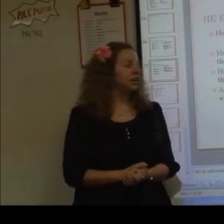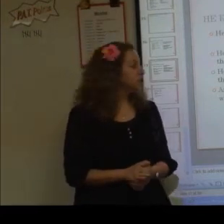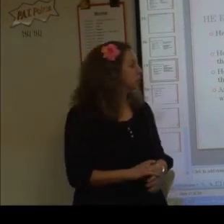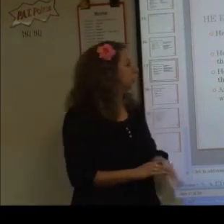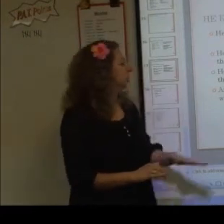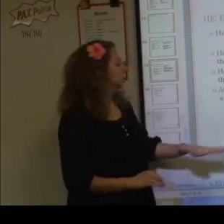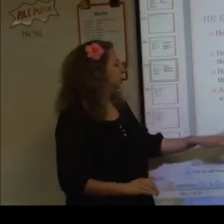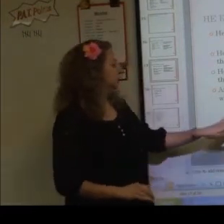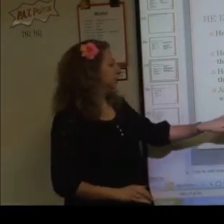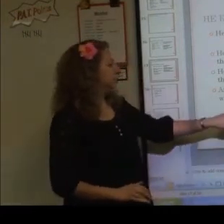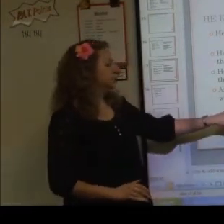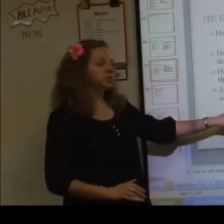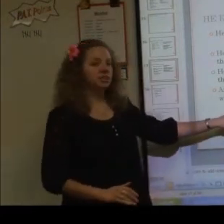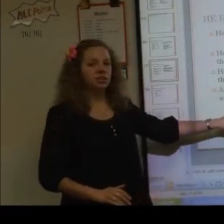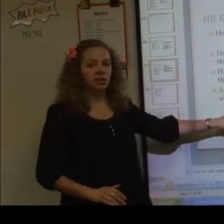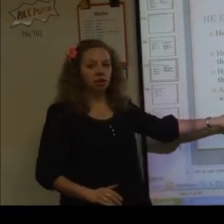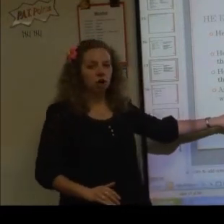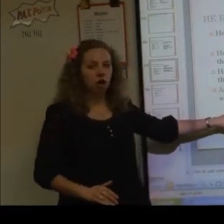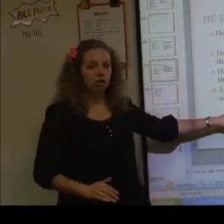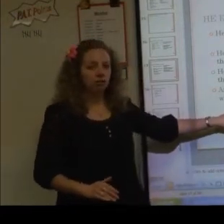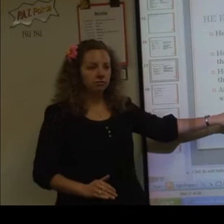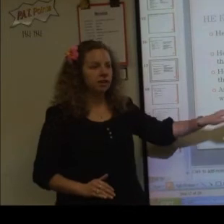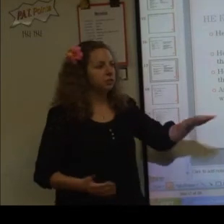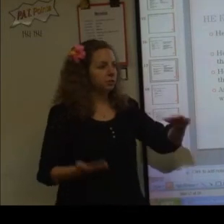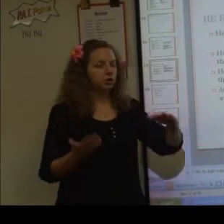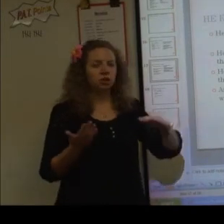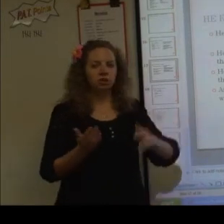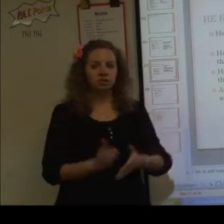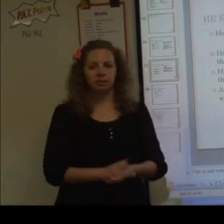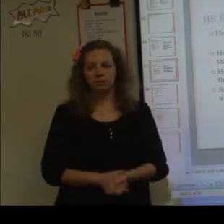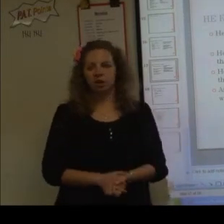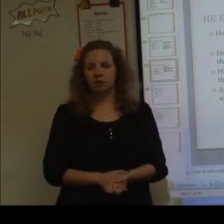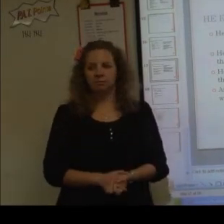Okay, so let's say we did the sign call. Okay, so we learned call tonight. What's call?